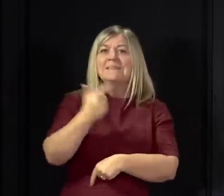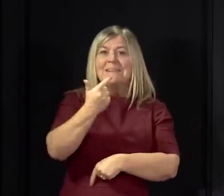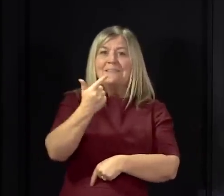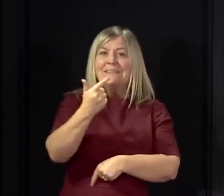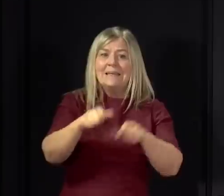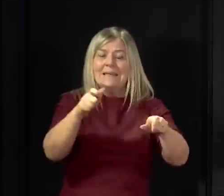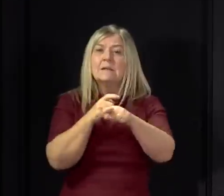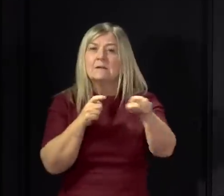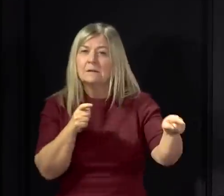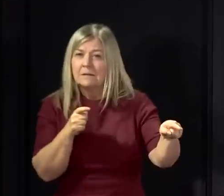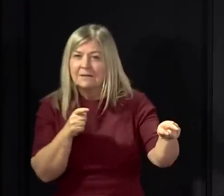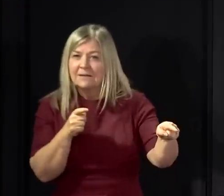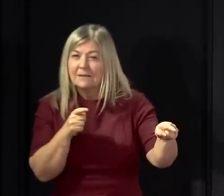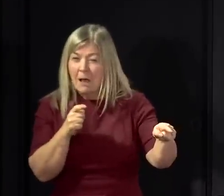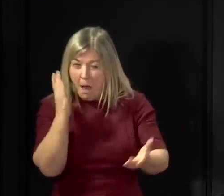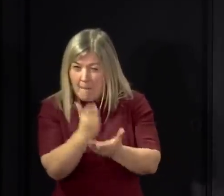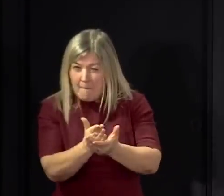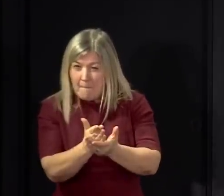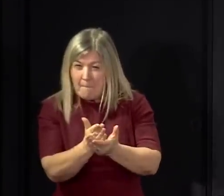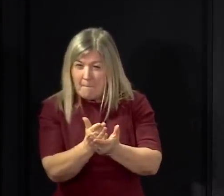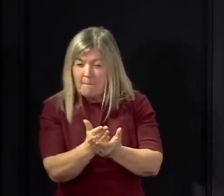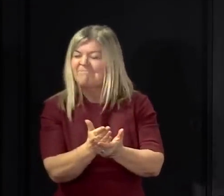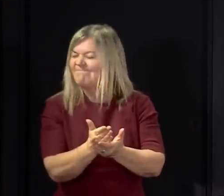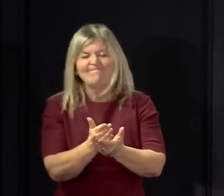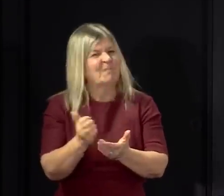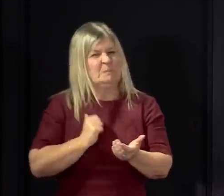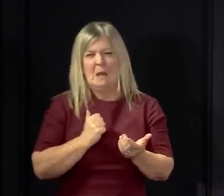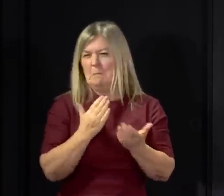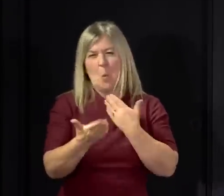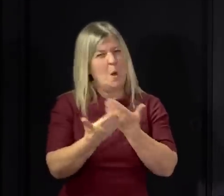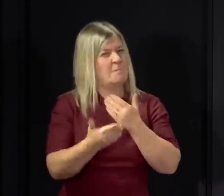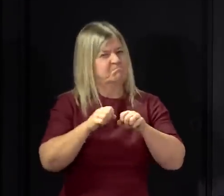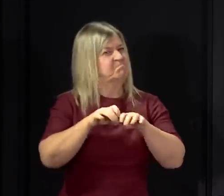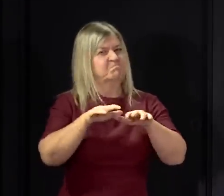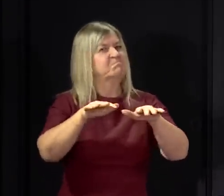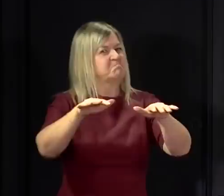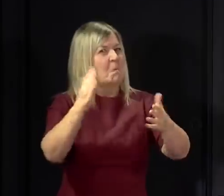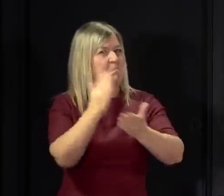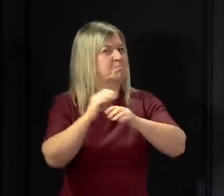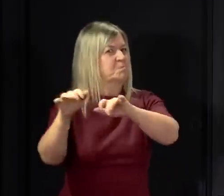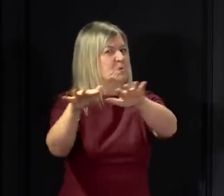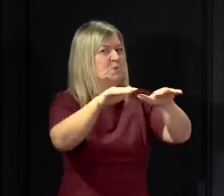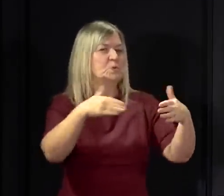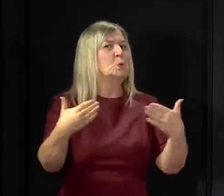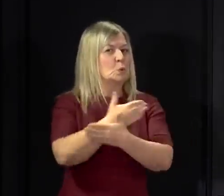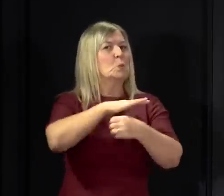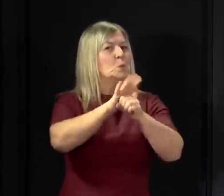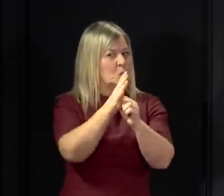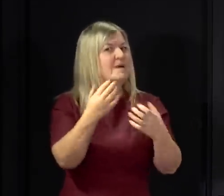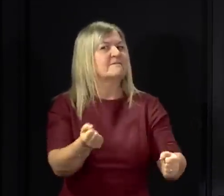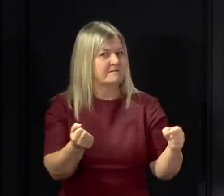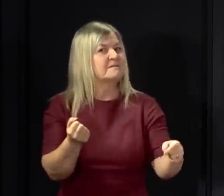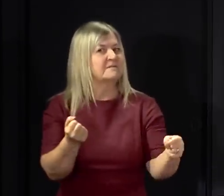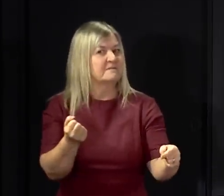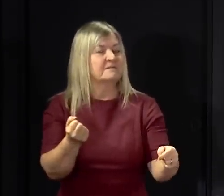be an understatement of its true prevalence right now. So all of that tells us that the strain, albeit that it may still